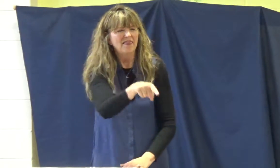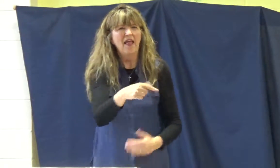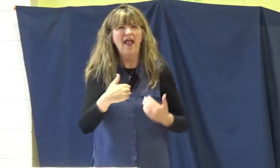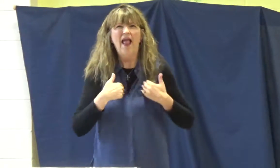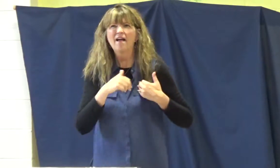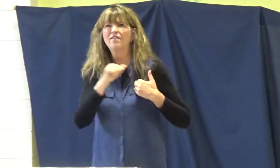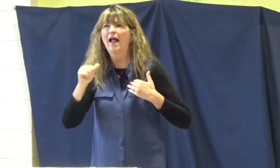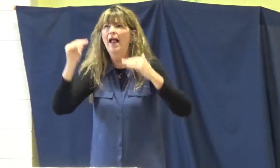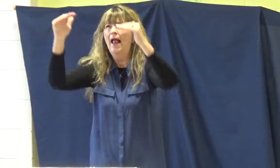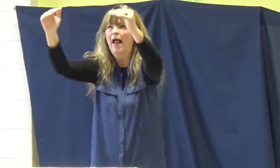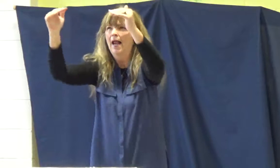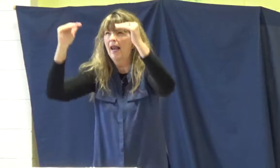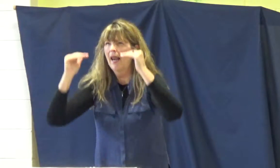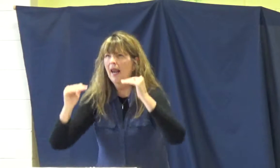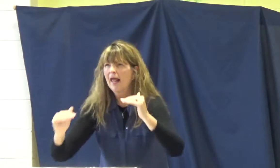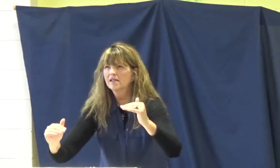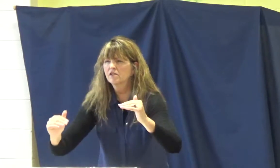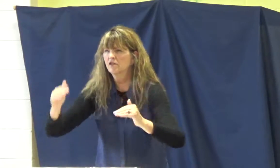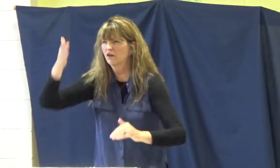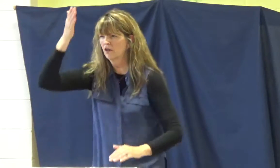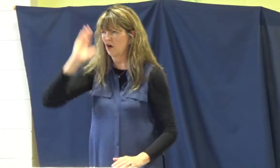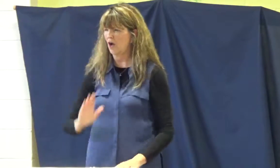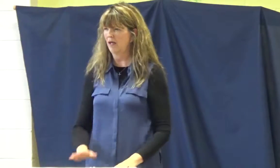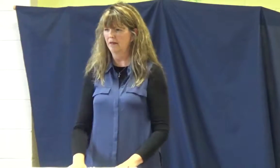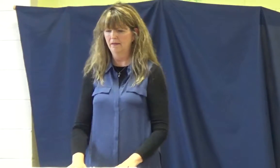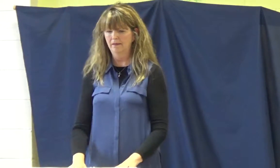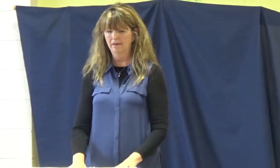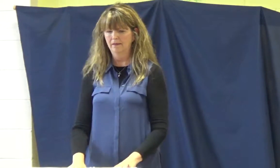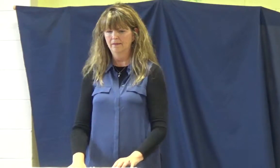slaves have been treated as people of a lesser God,